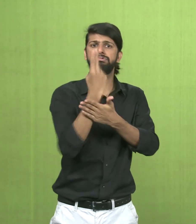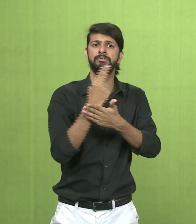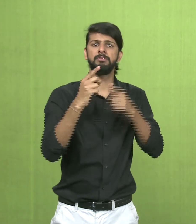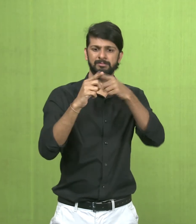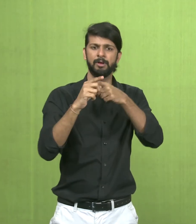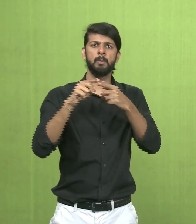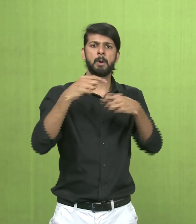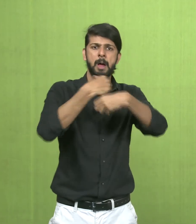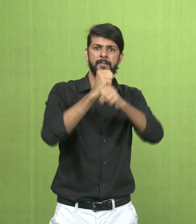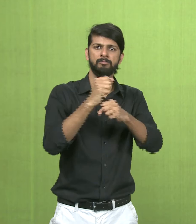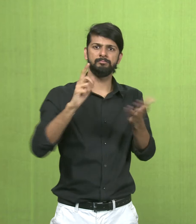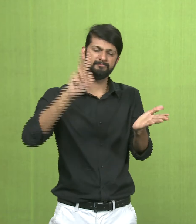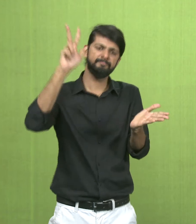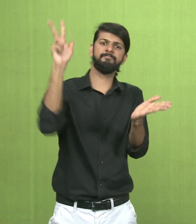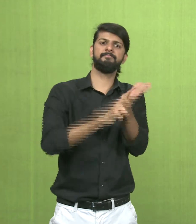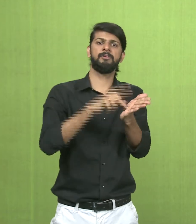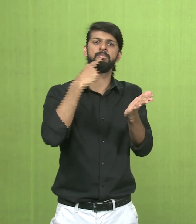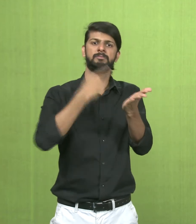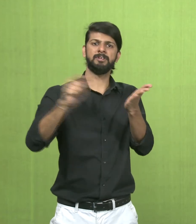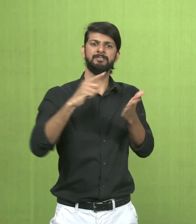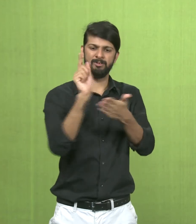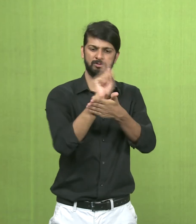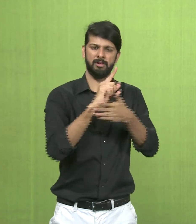he patented the graphite pencil,